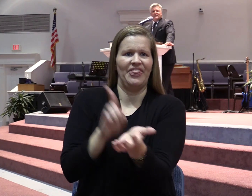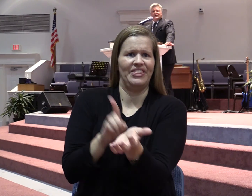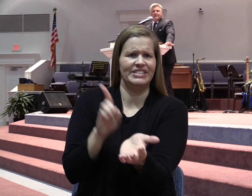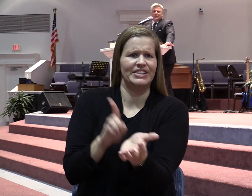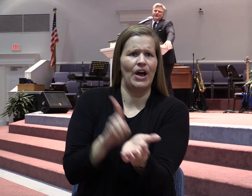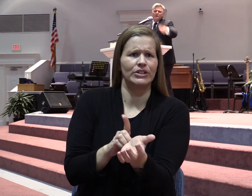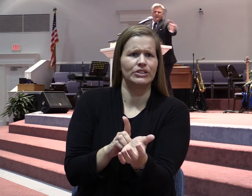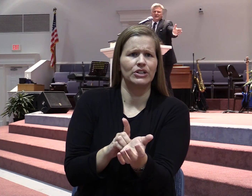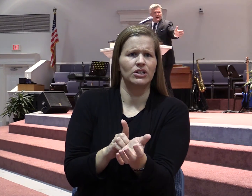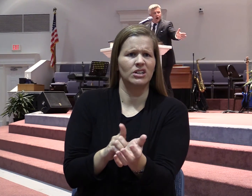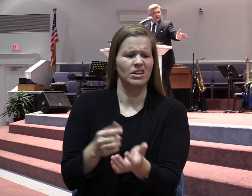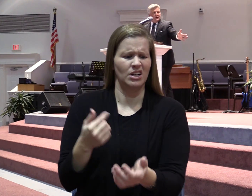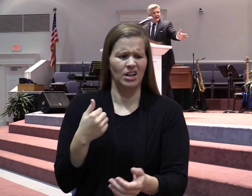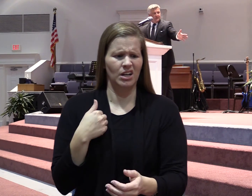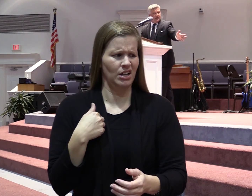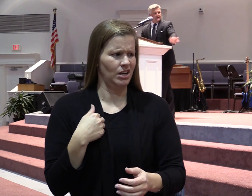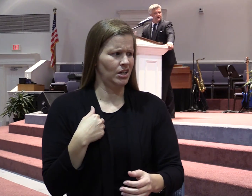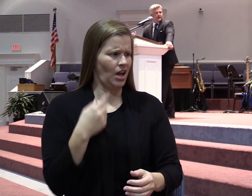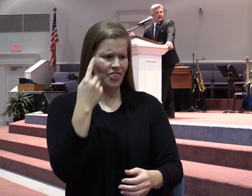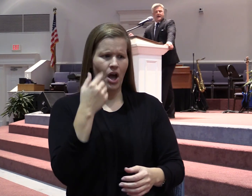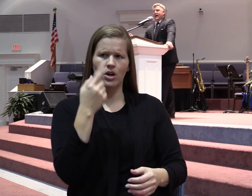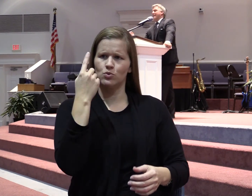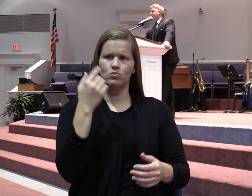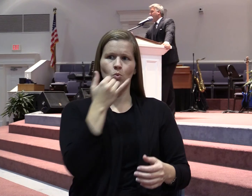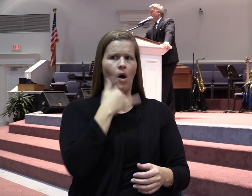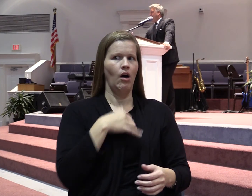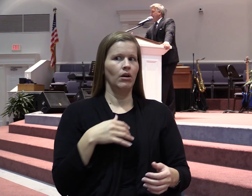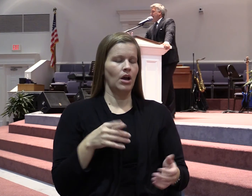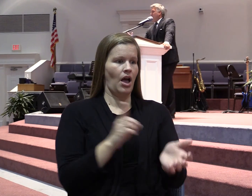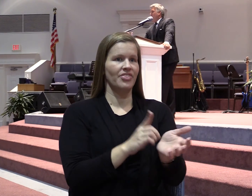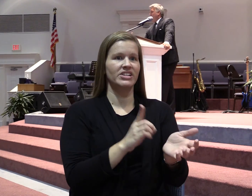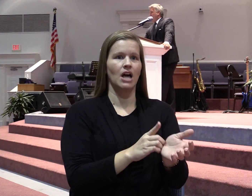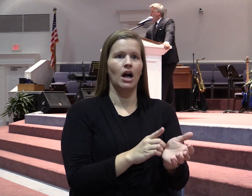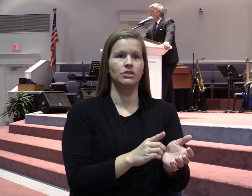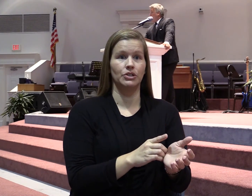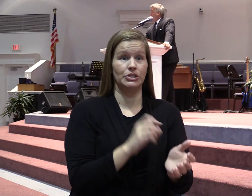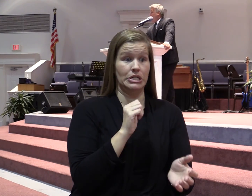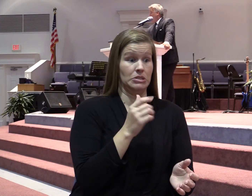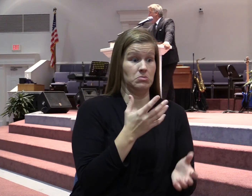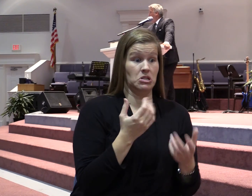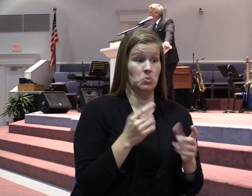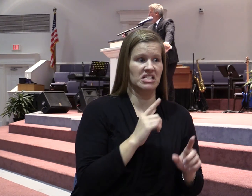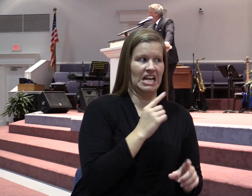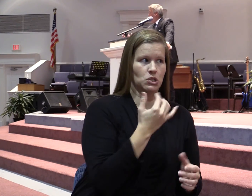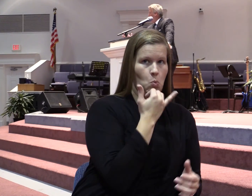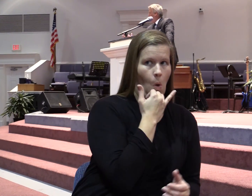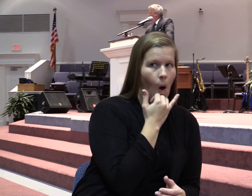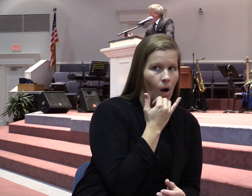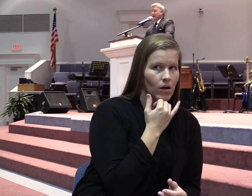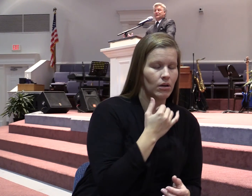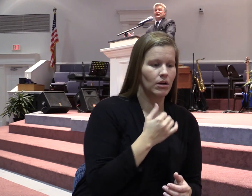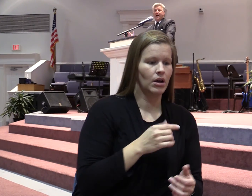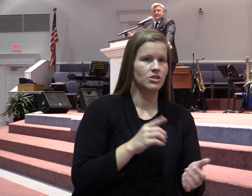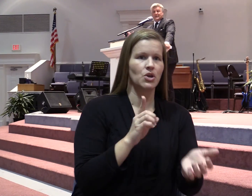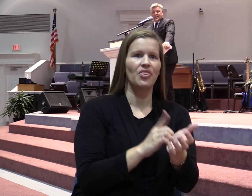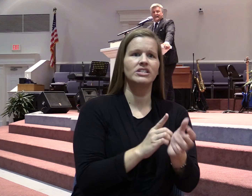because some skeptics will say, well, they must have been wrong the first time around. And the doctor obviously doesn't want to admit he's wrong the first time around. So